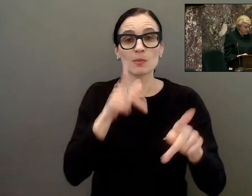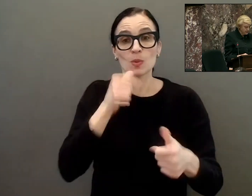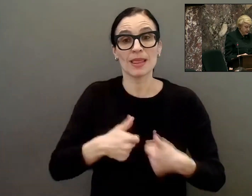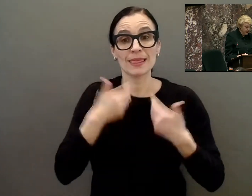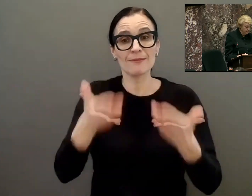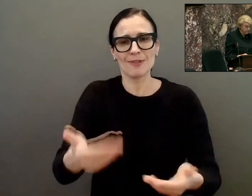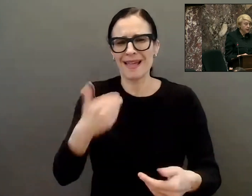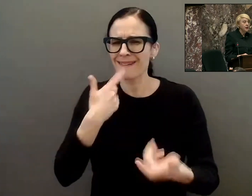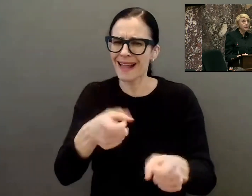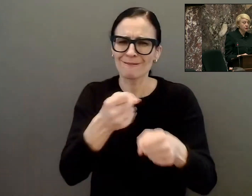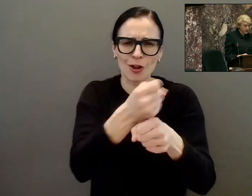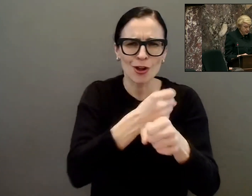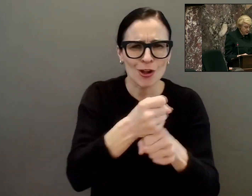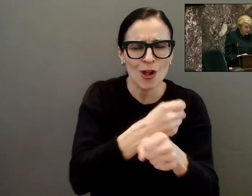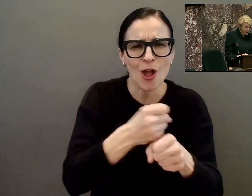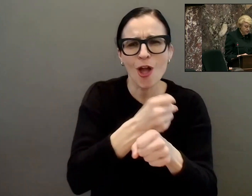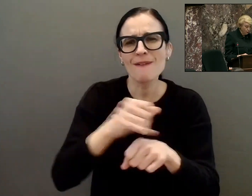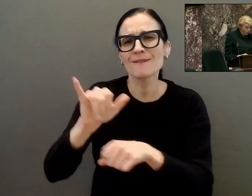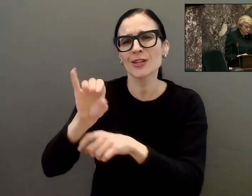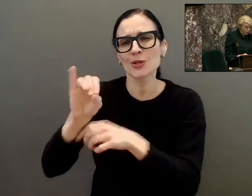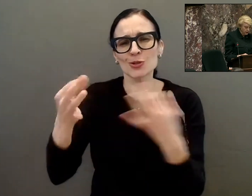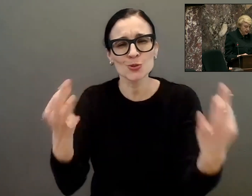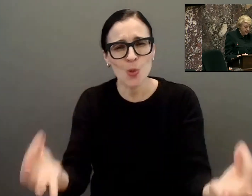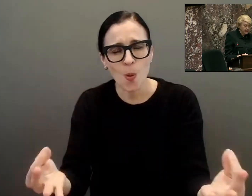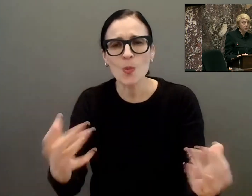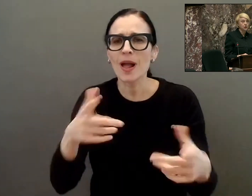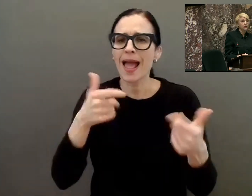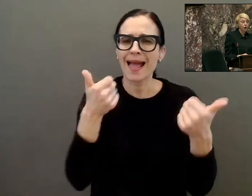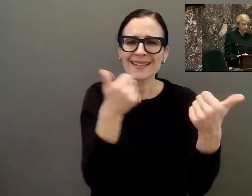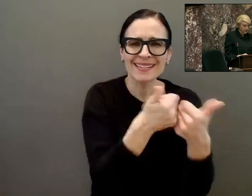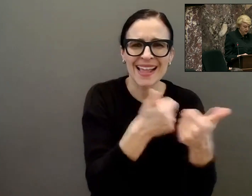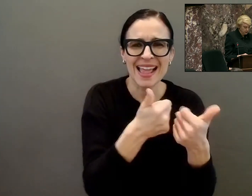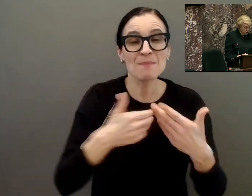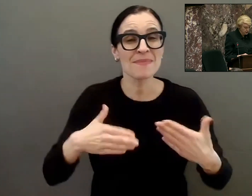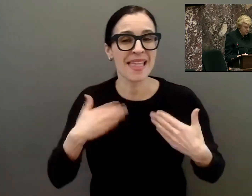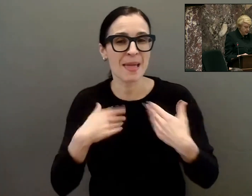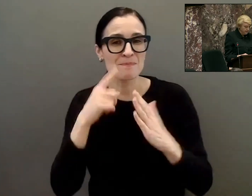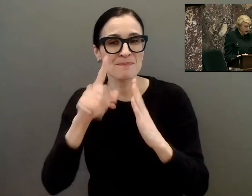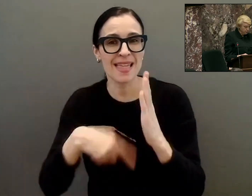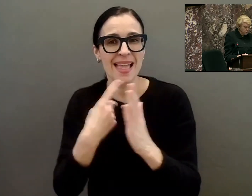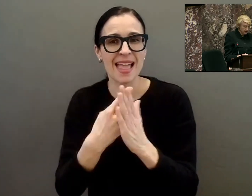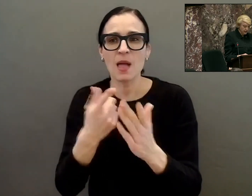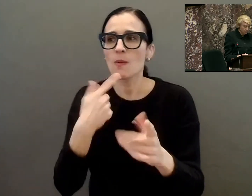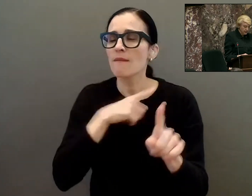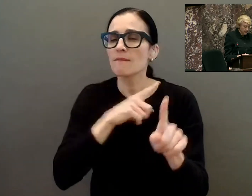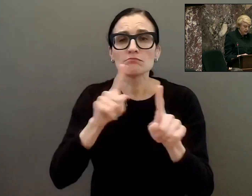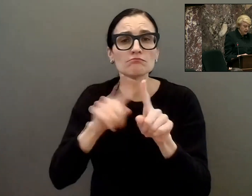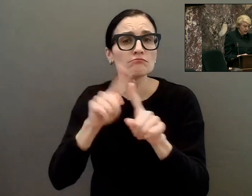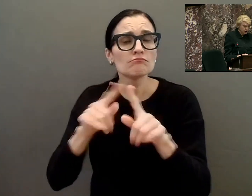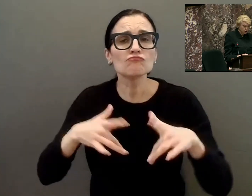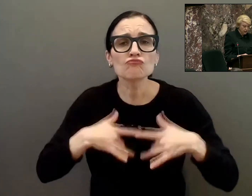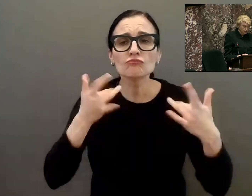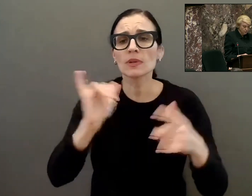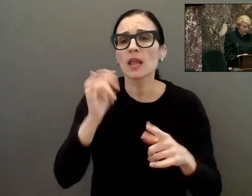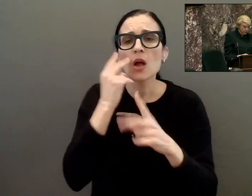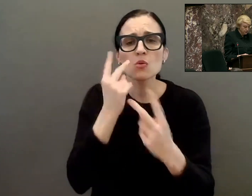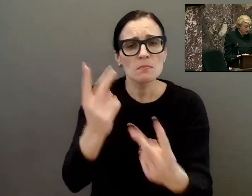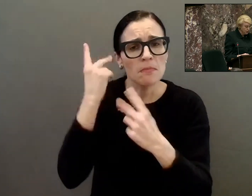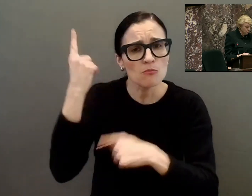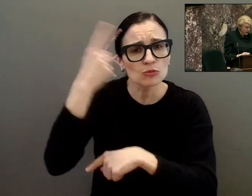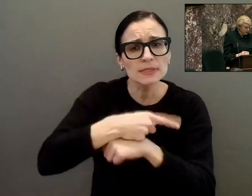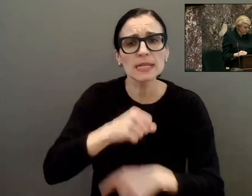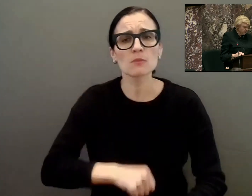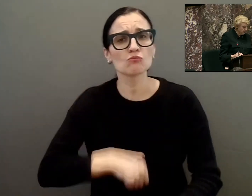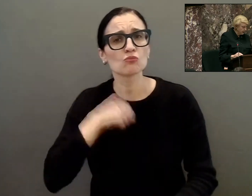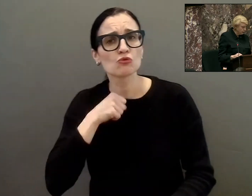International Women's Day. The residents have their own organization called the Villagers. They personally greet and integrate new members